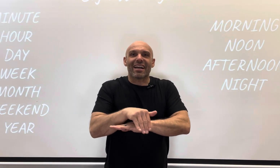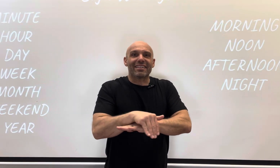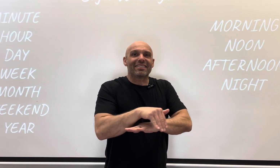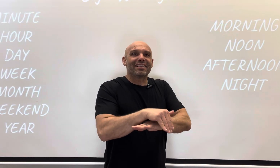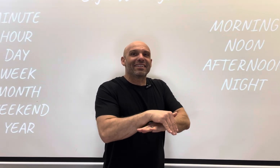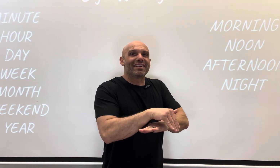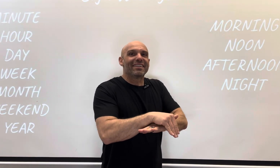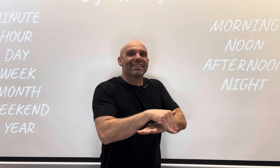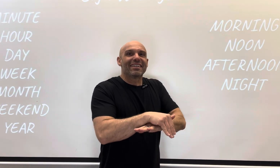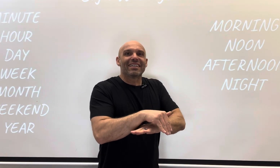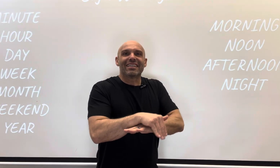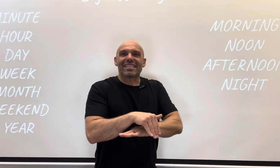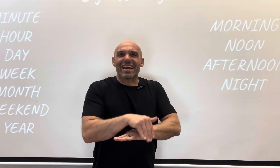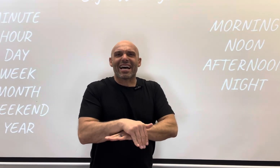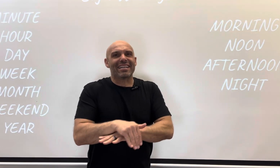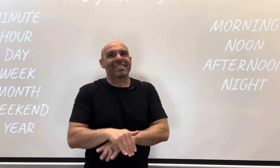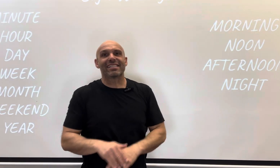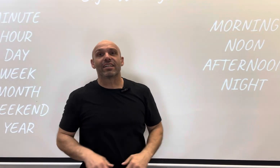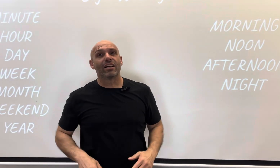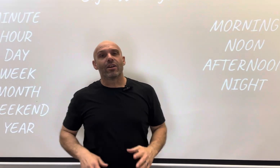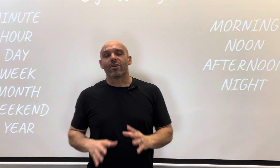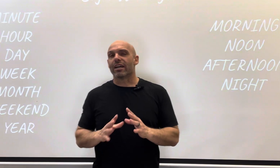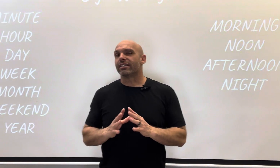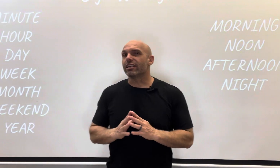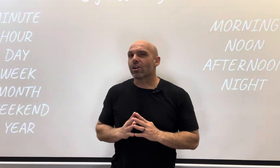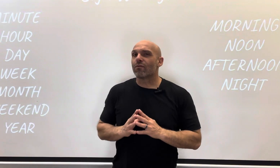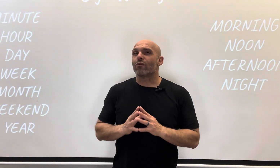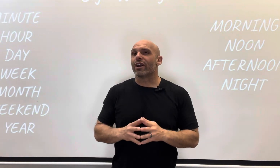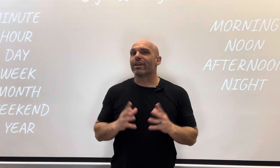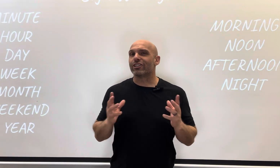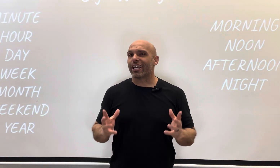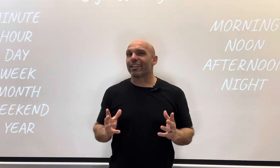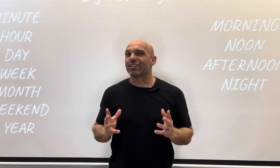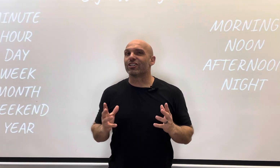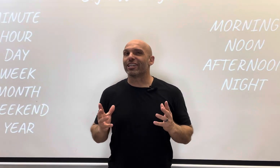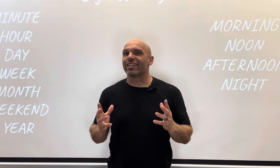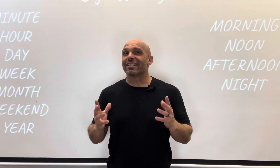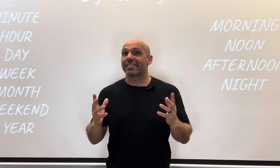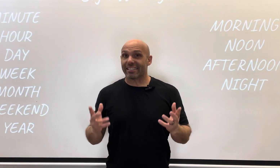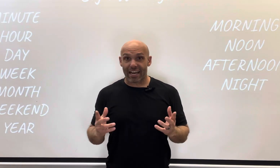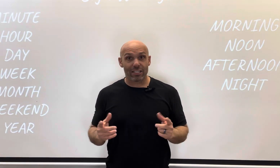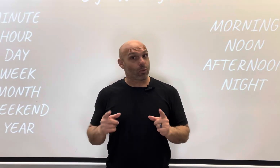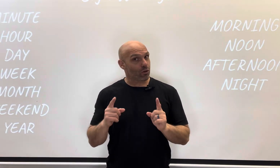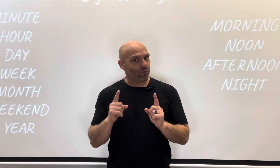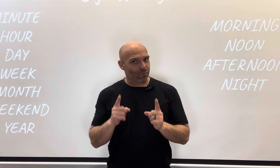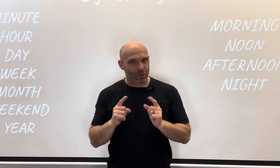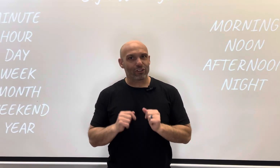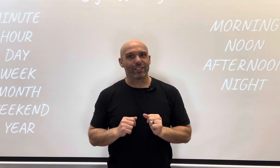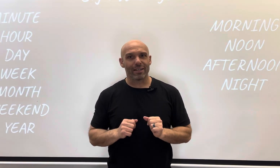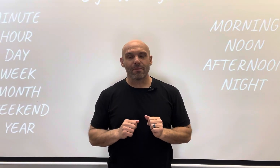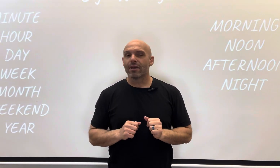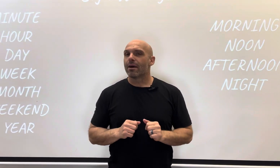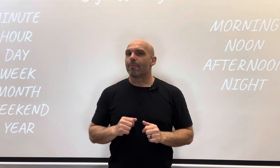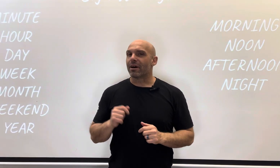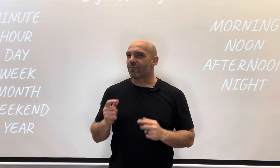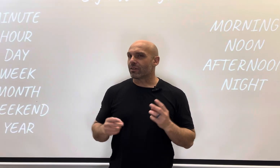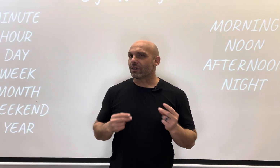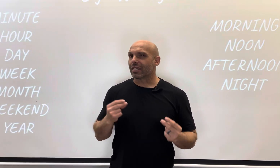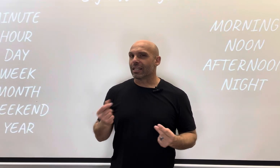night. Yes. You guys, these are very challenging signs when you first see them, but if a little